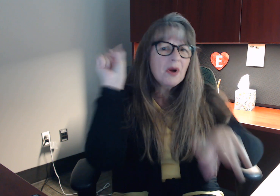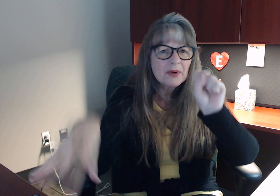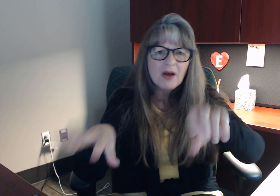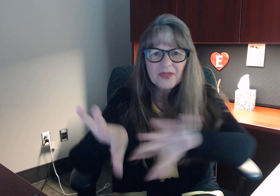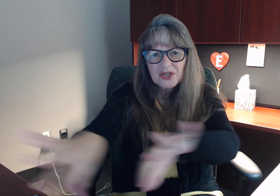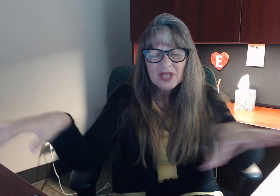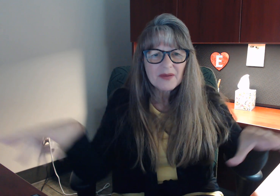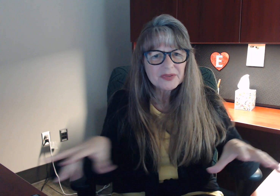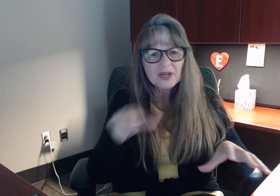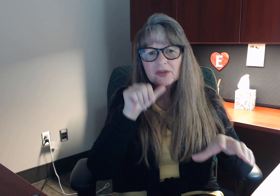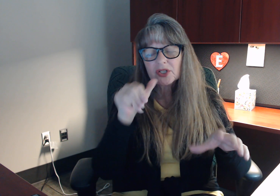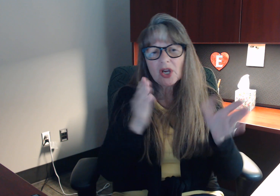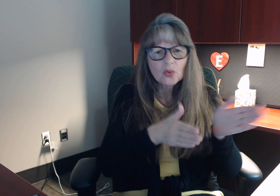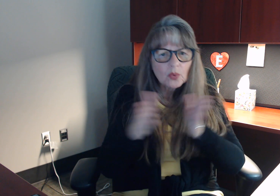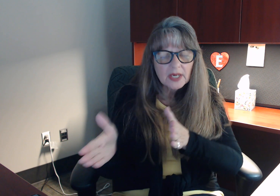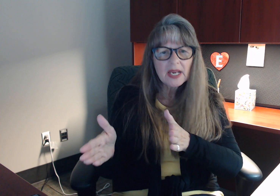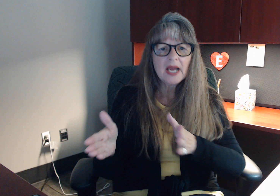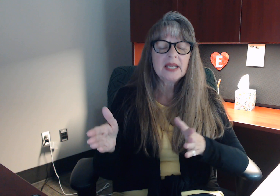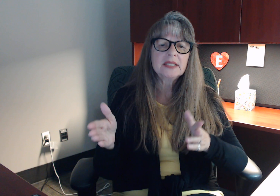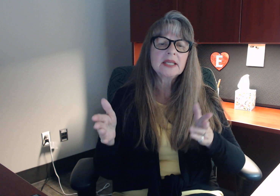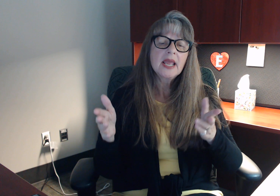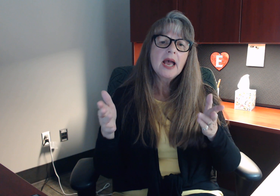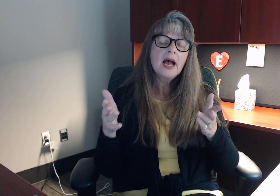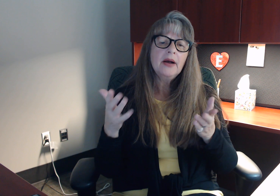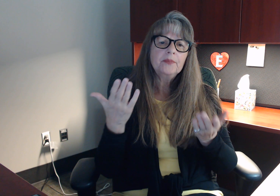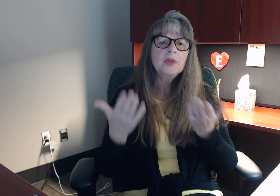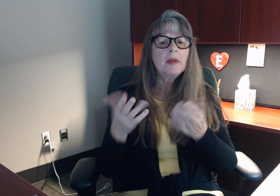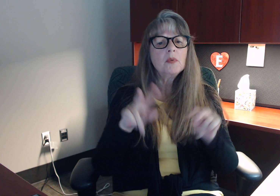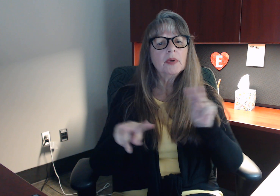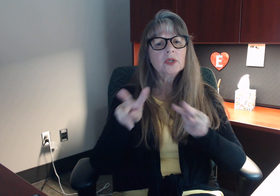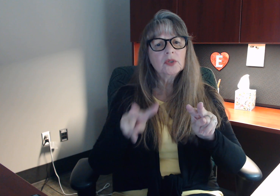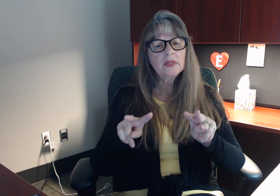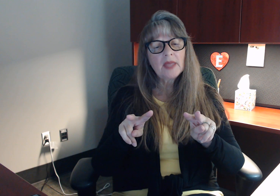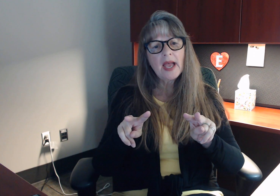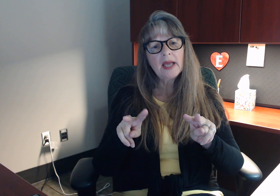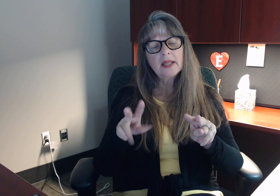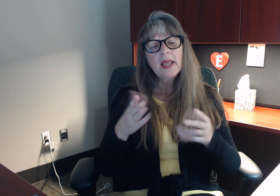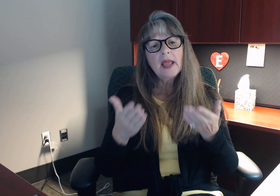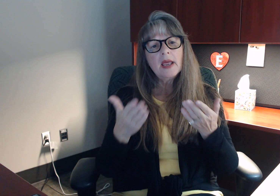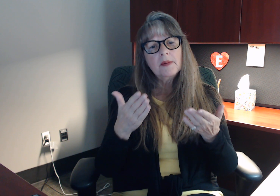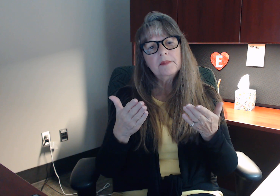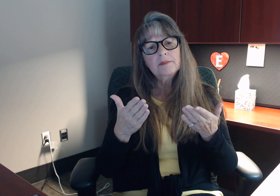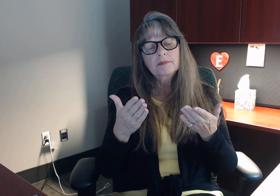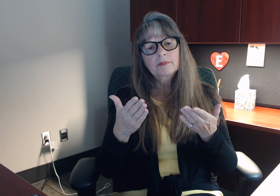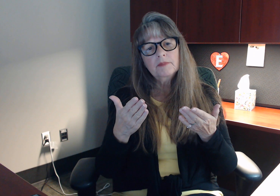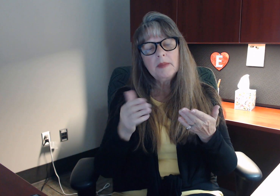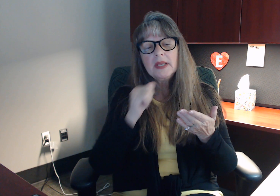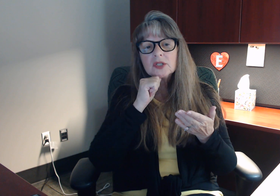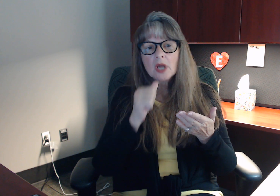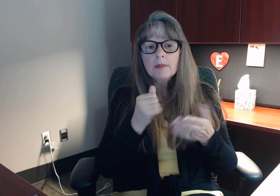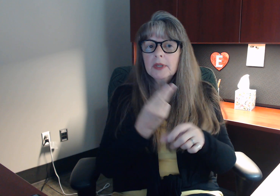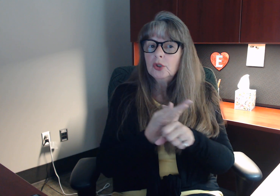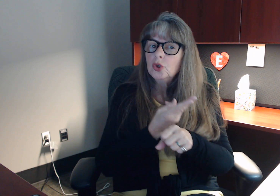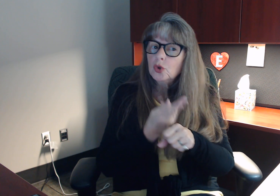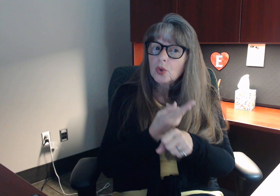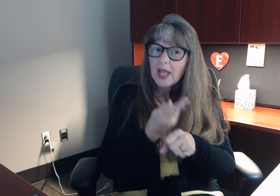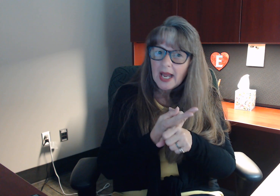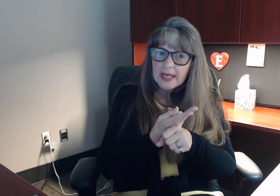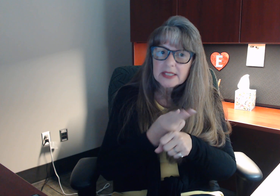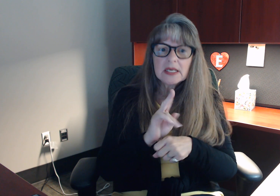off, they just have it there, and it's not organized. You maybe want to look at that, and maybe it's not being utilized, not